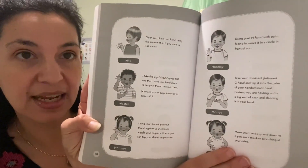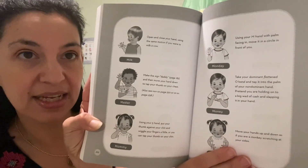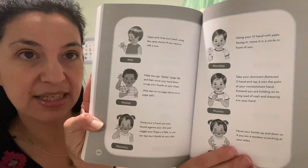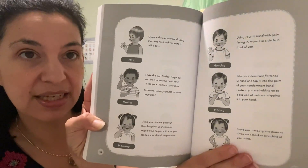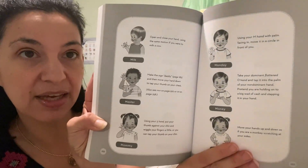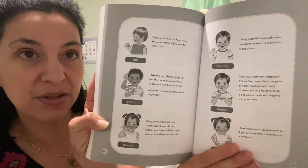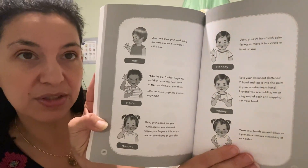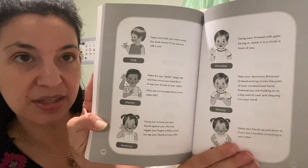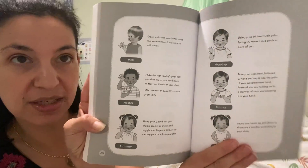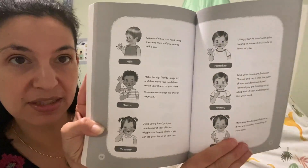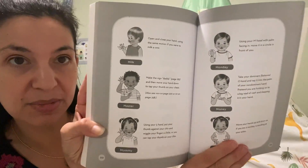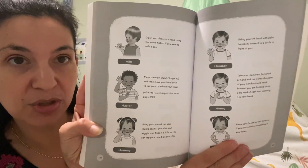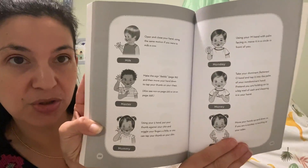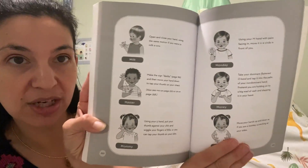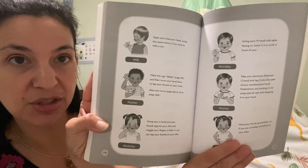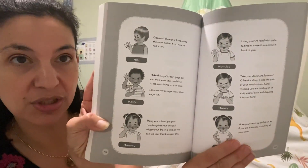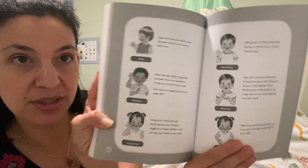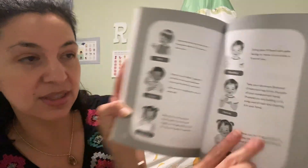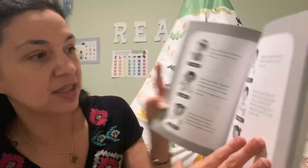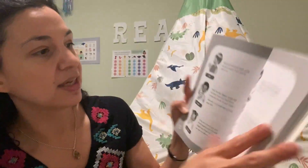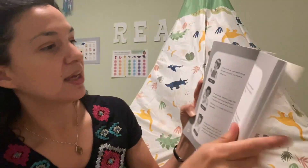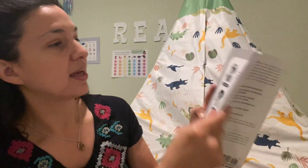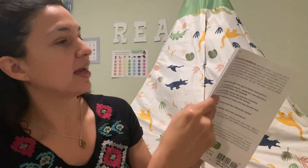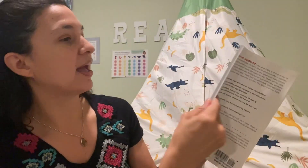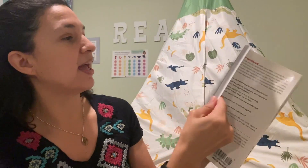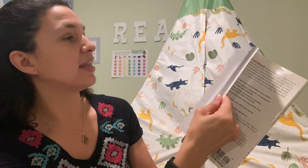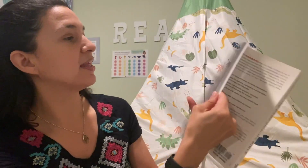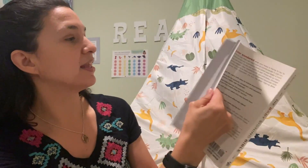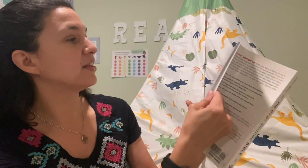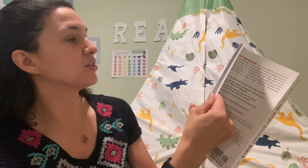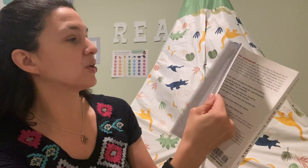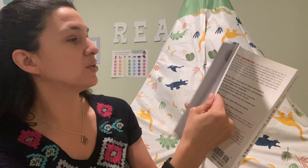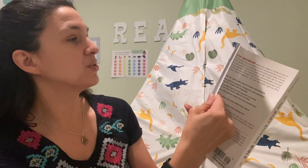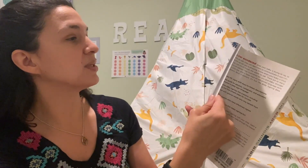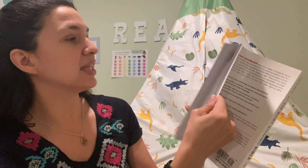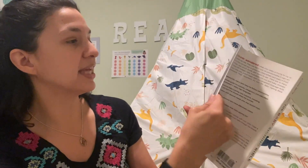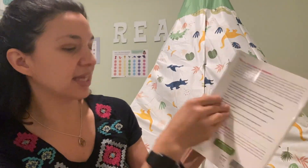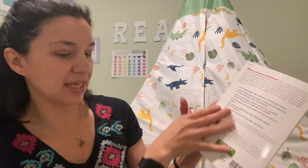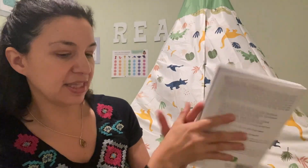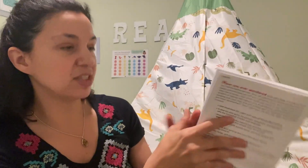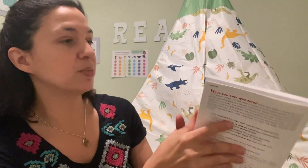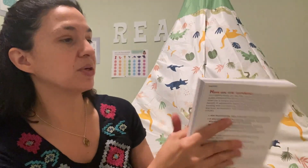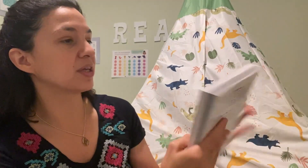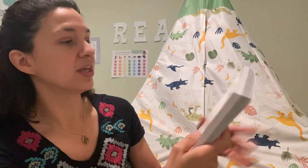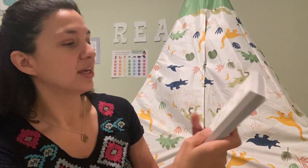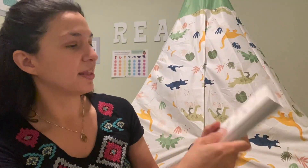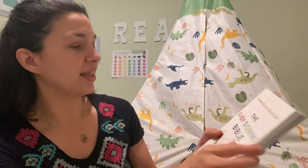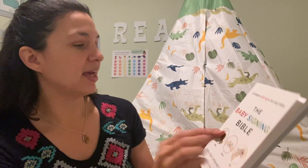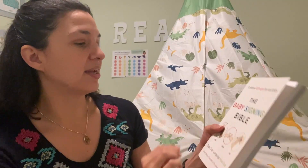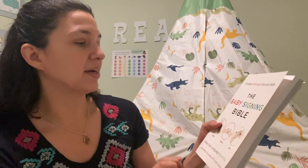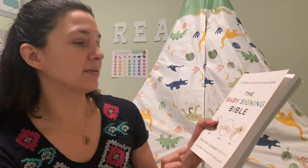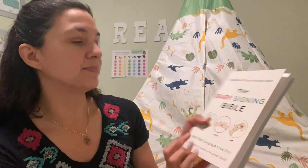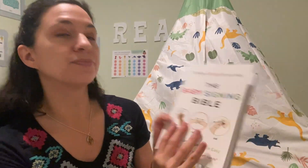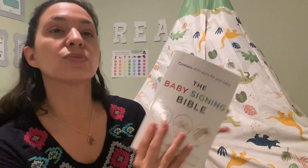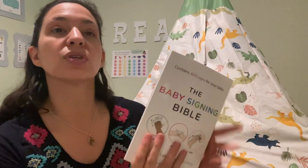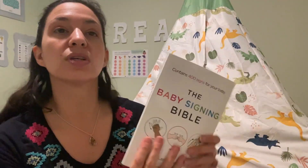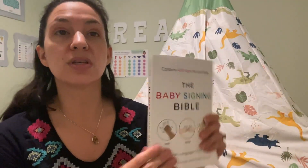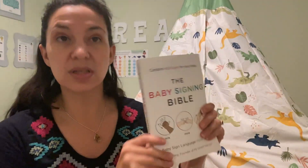it tells some instructions. And then there's also a link in this book that